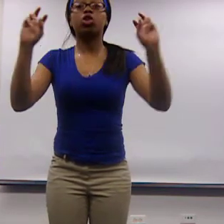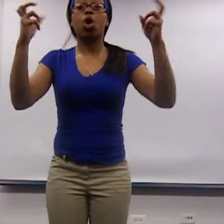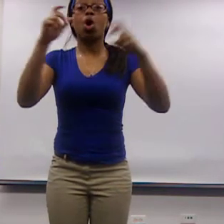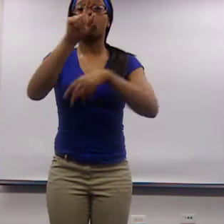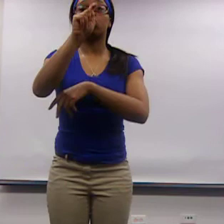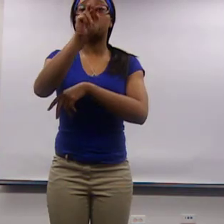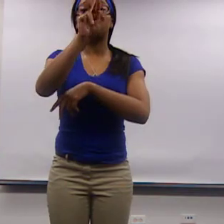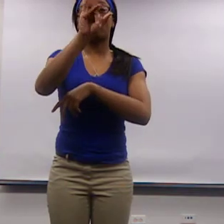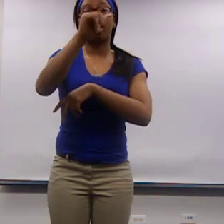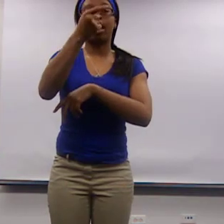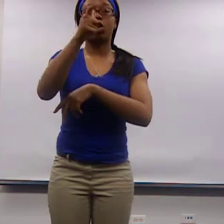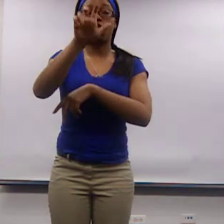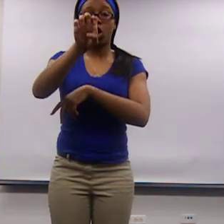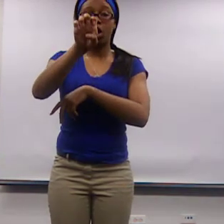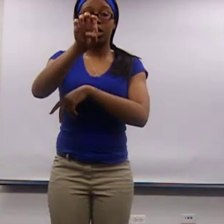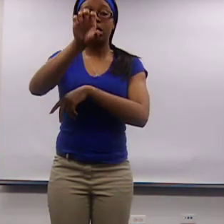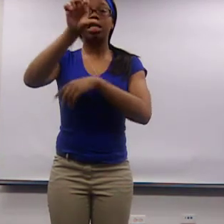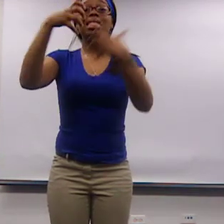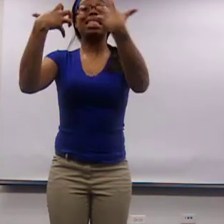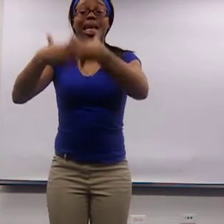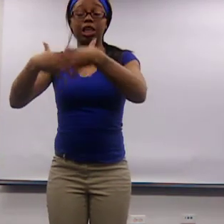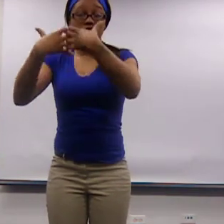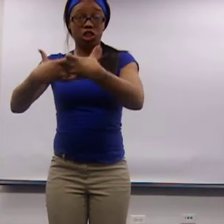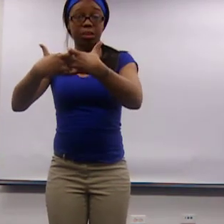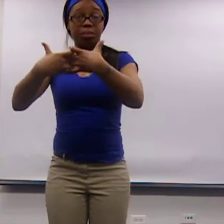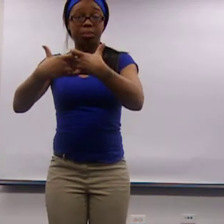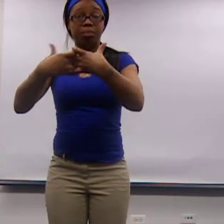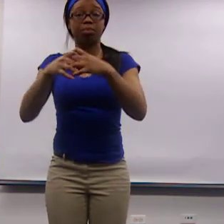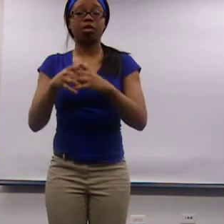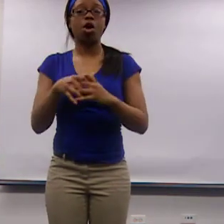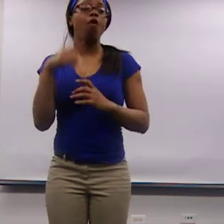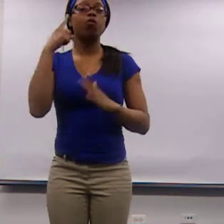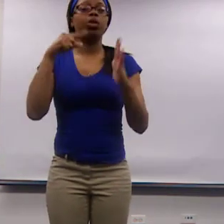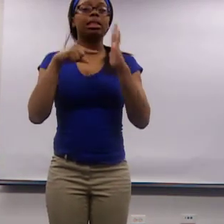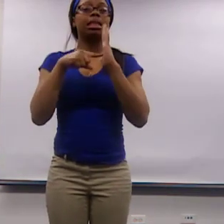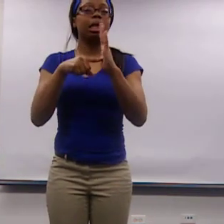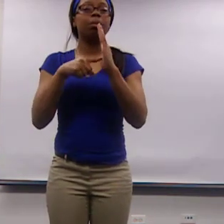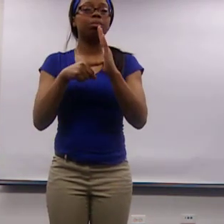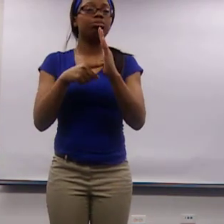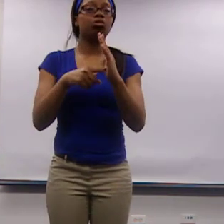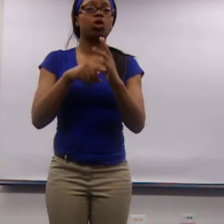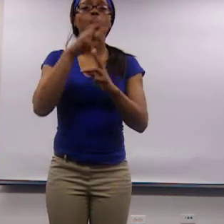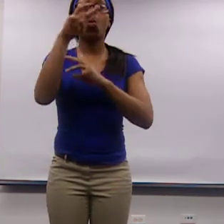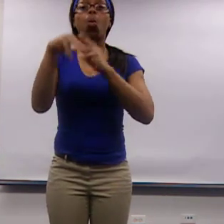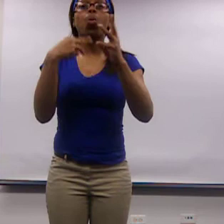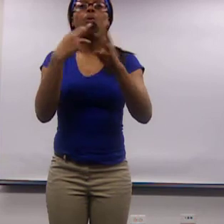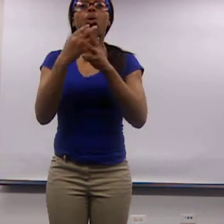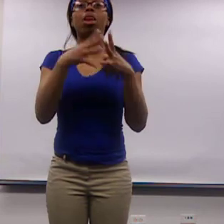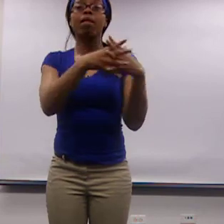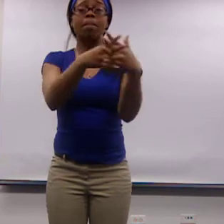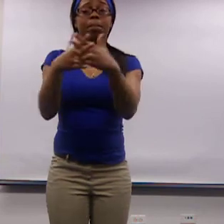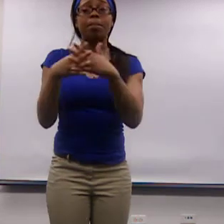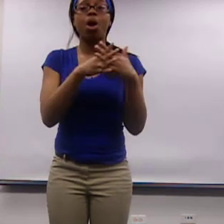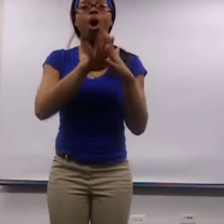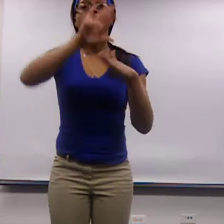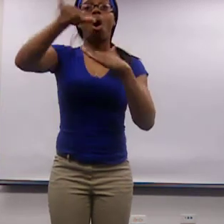find the people calling from cell phones. For example, in rural America, all the cell phone towers are set up in a